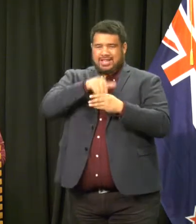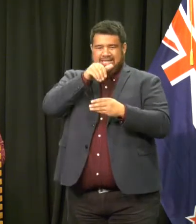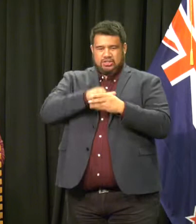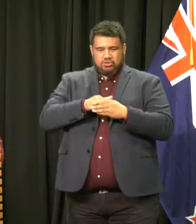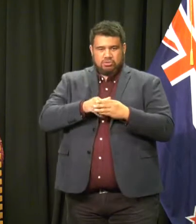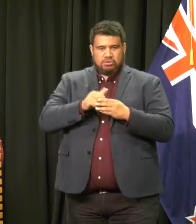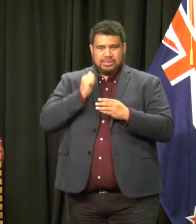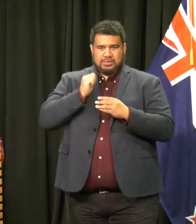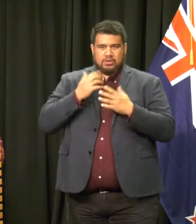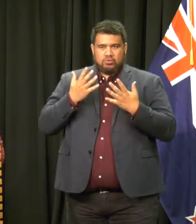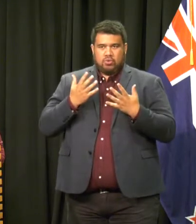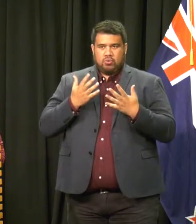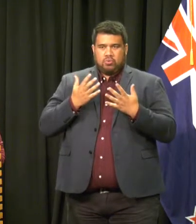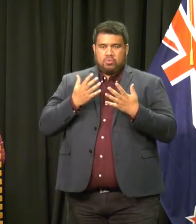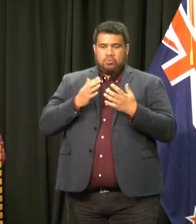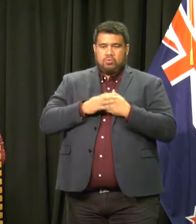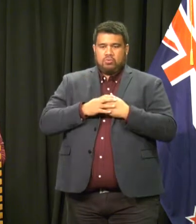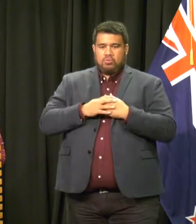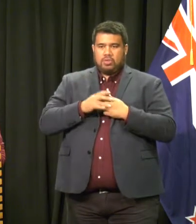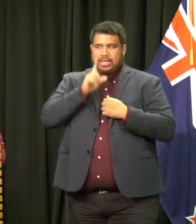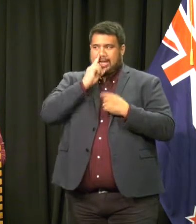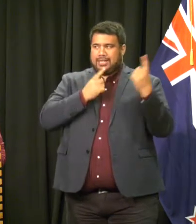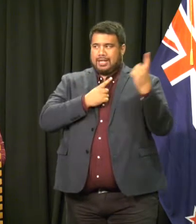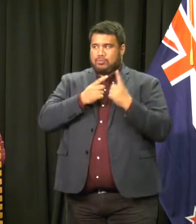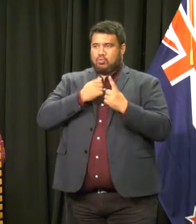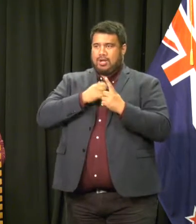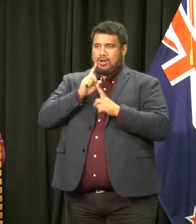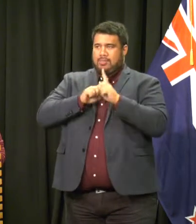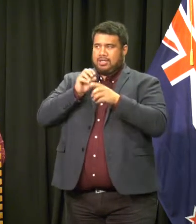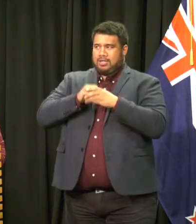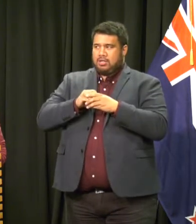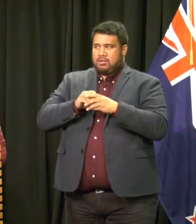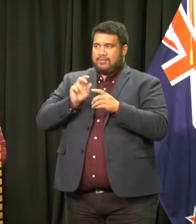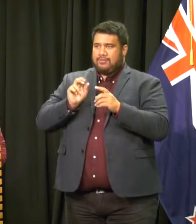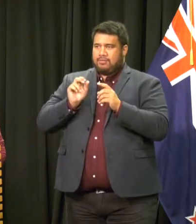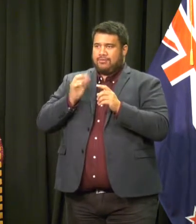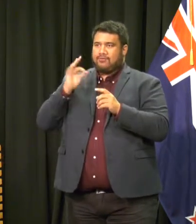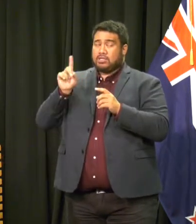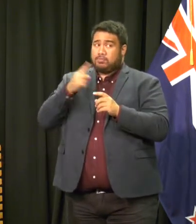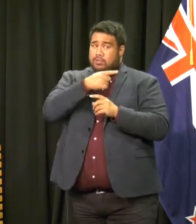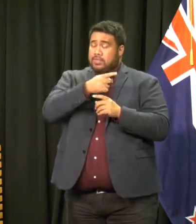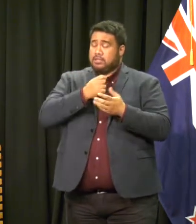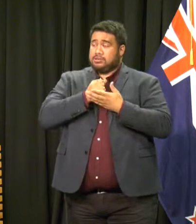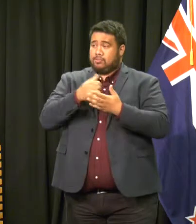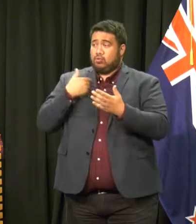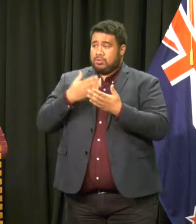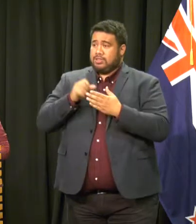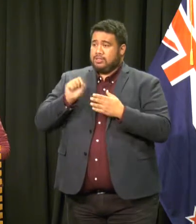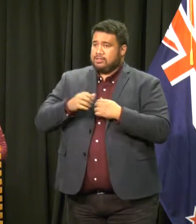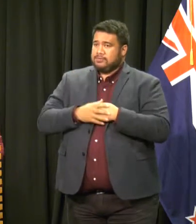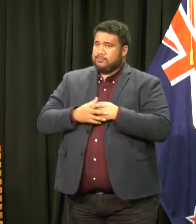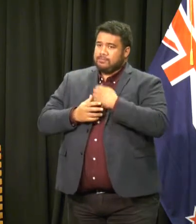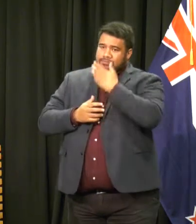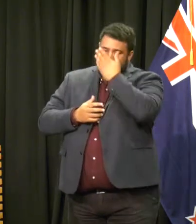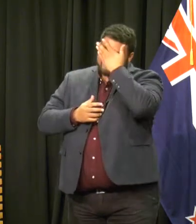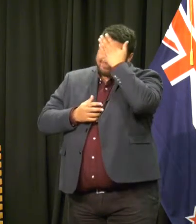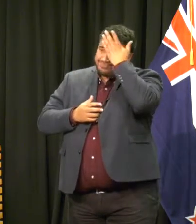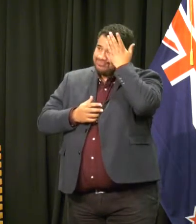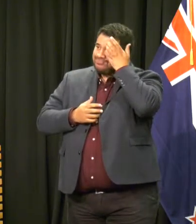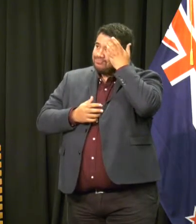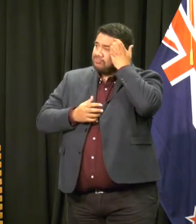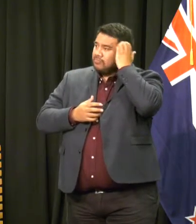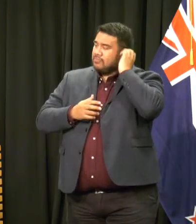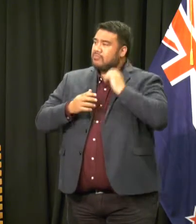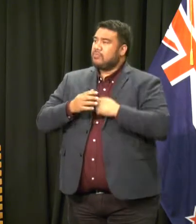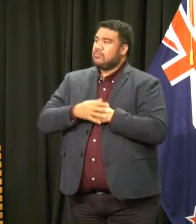precluded them from being able to attend the meeting, but they've been consistently supportive. Yeah. Is Cabinet considering